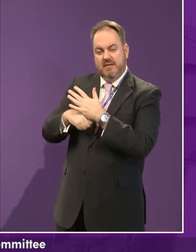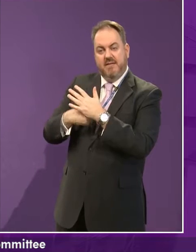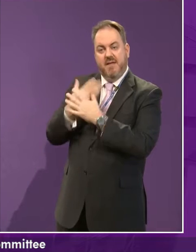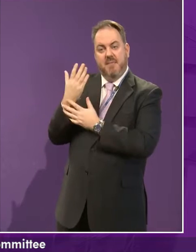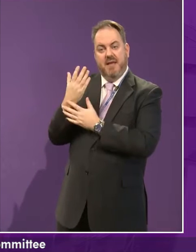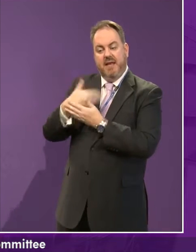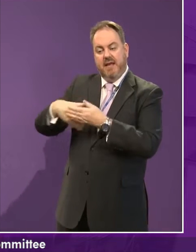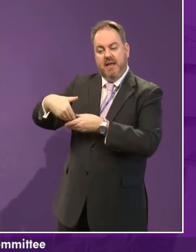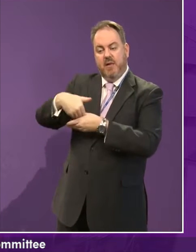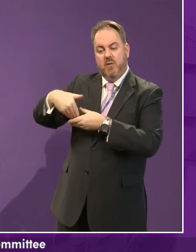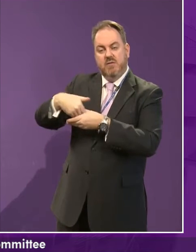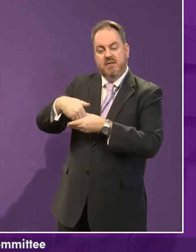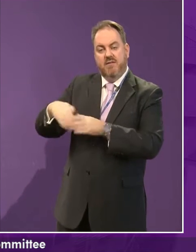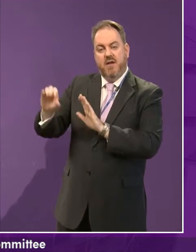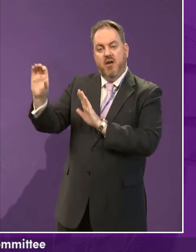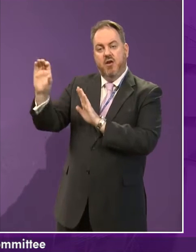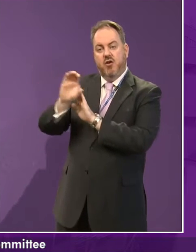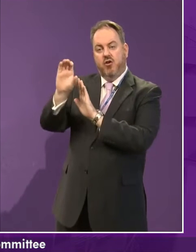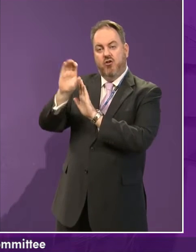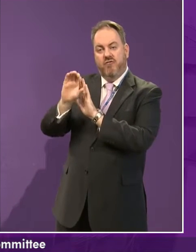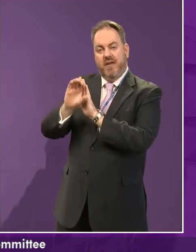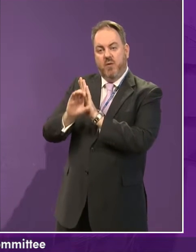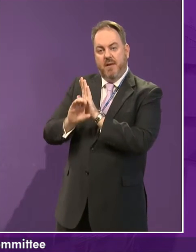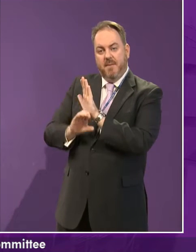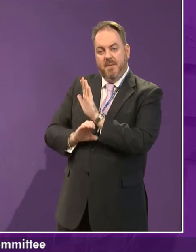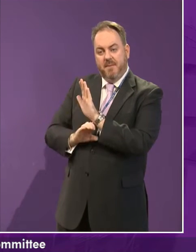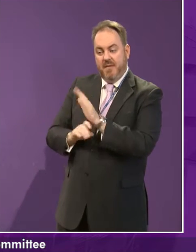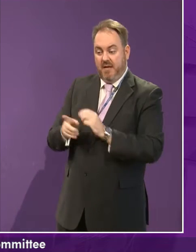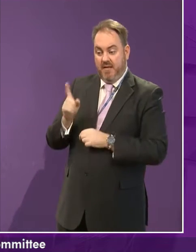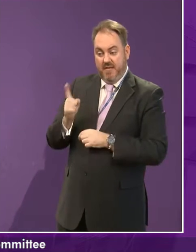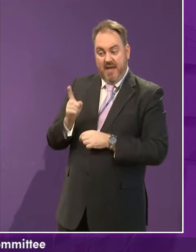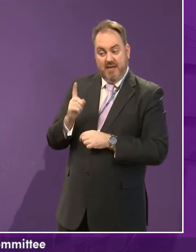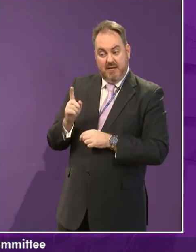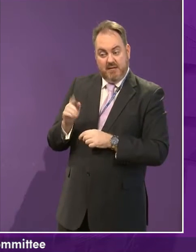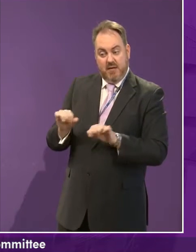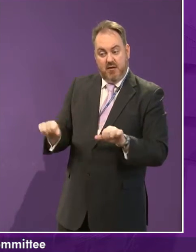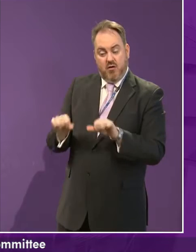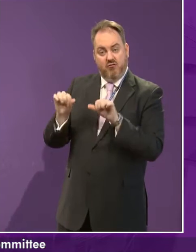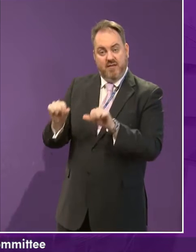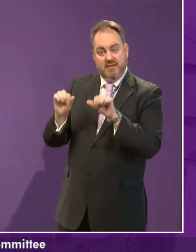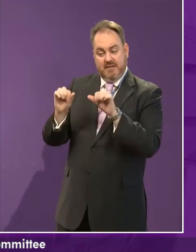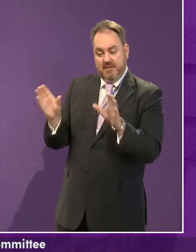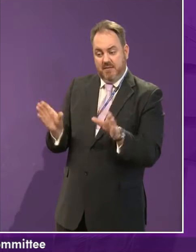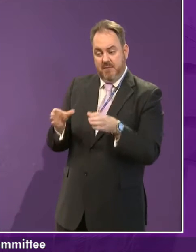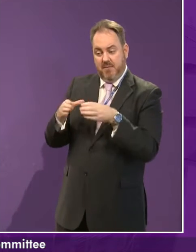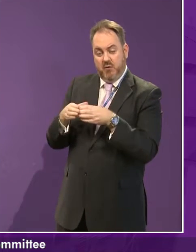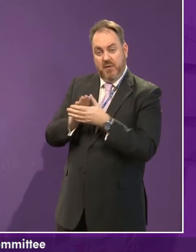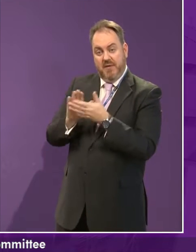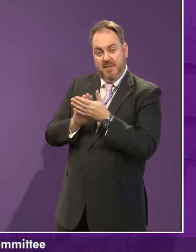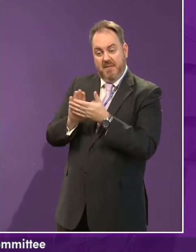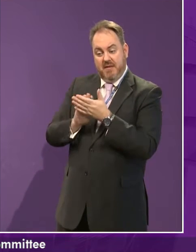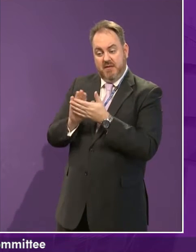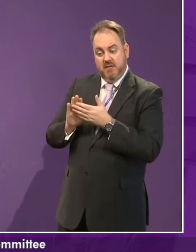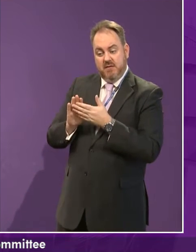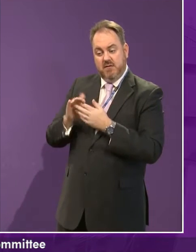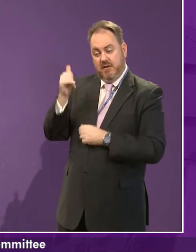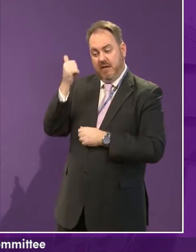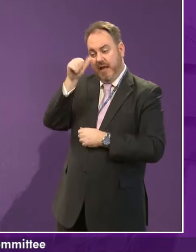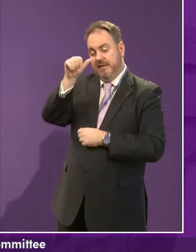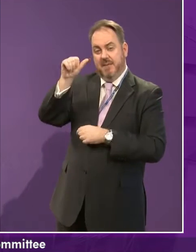Curriculum, which is an accredited module which academics undertake, and they